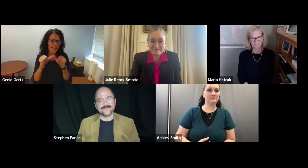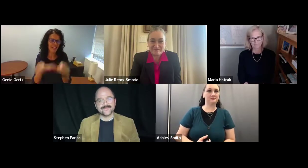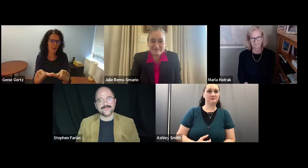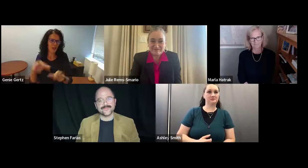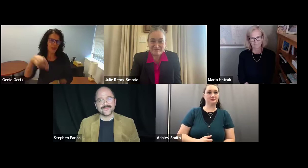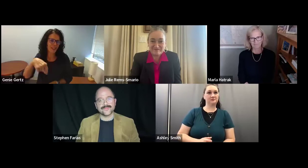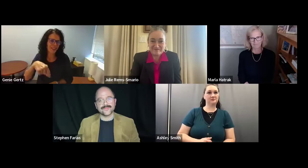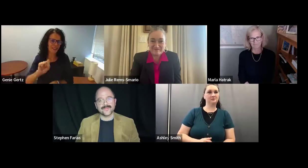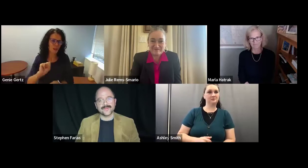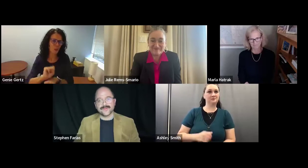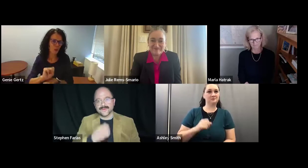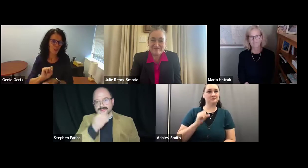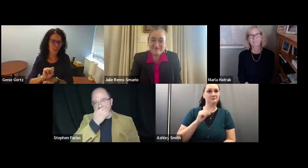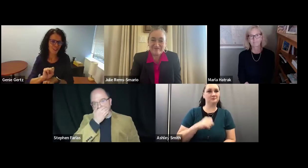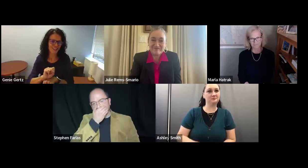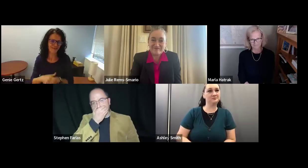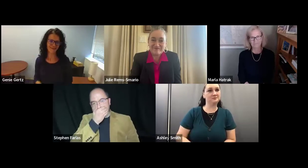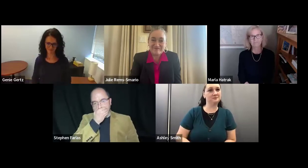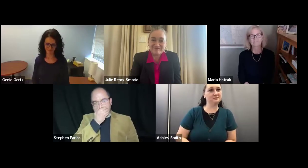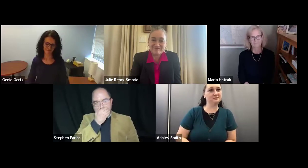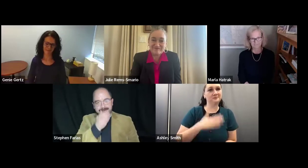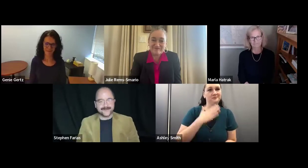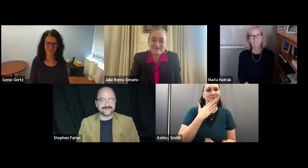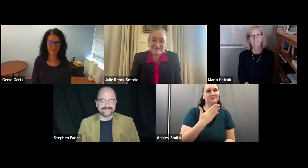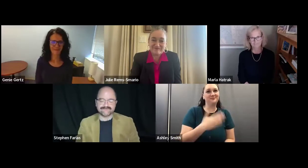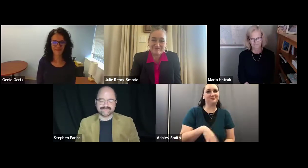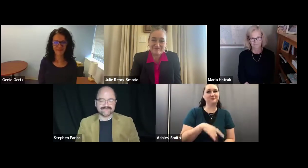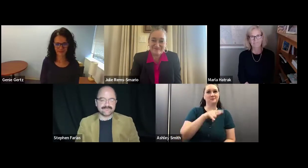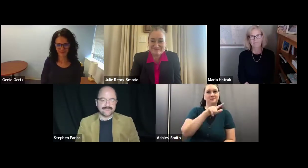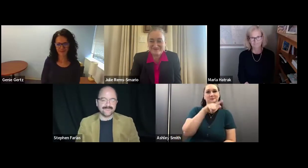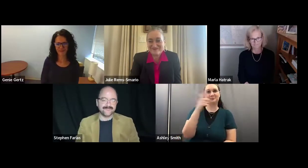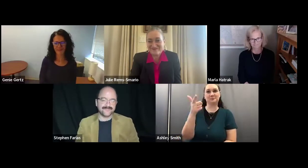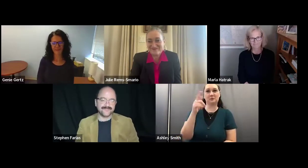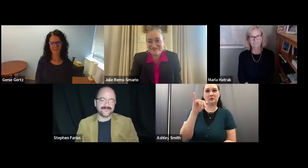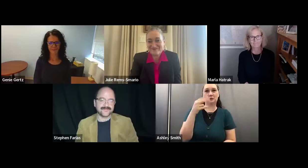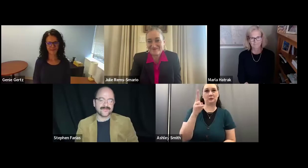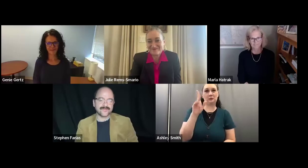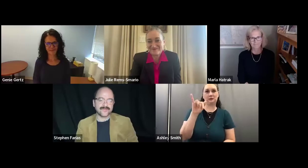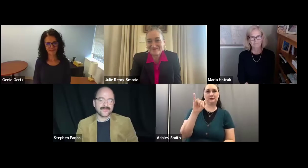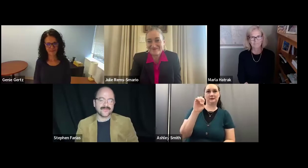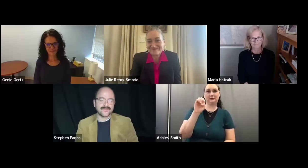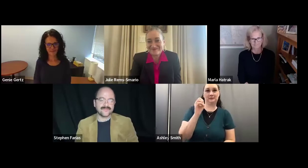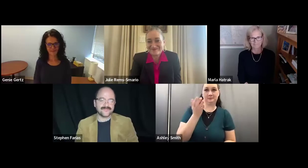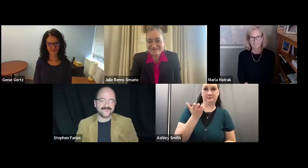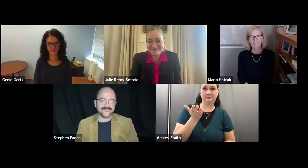language. And I would like to continue. I'm excited to continue this work.